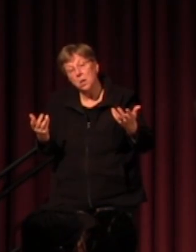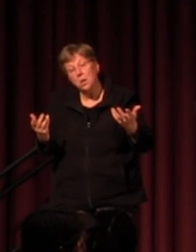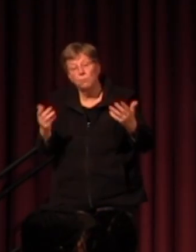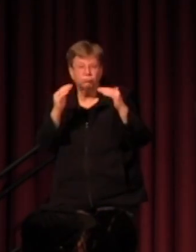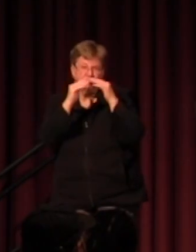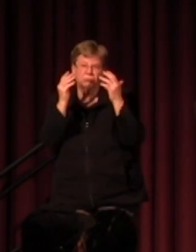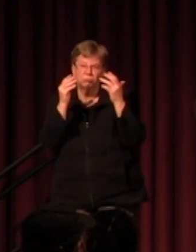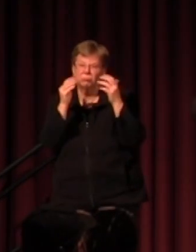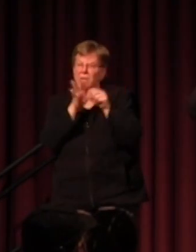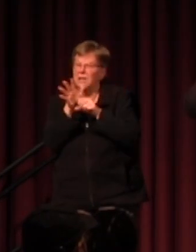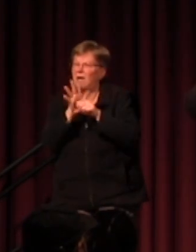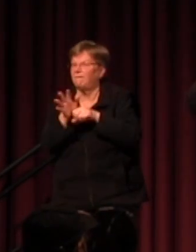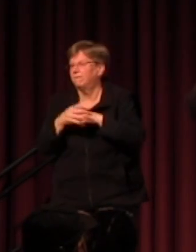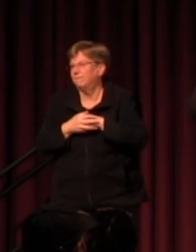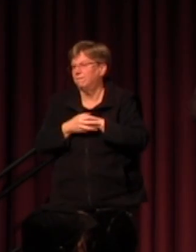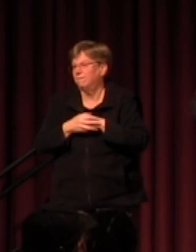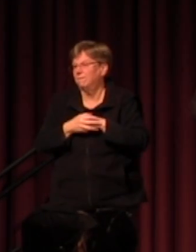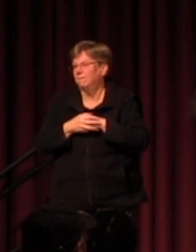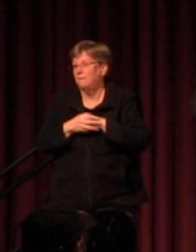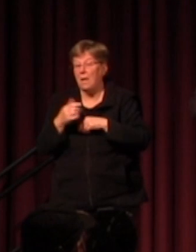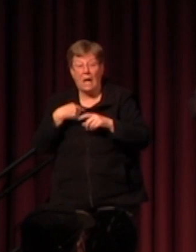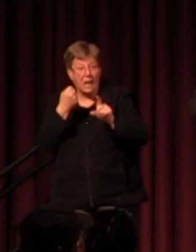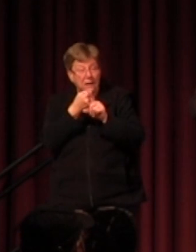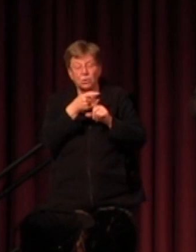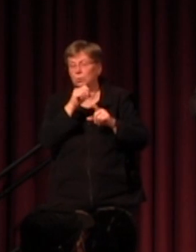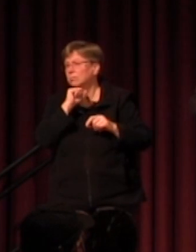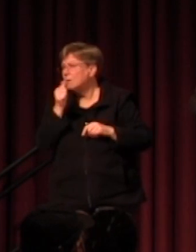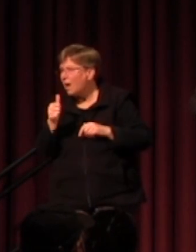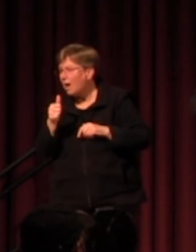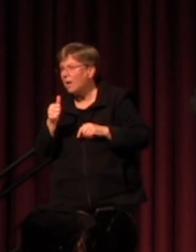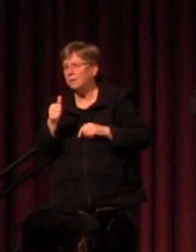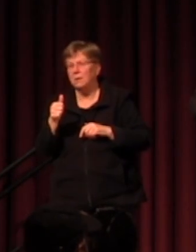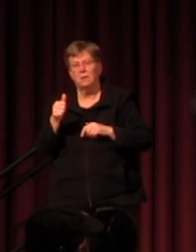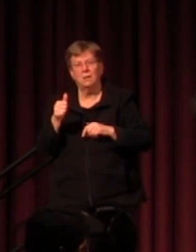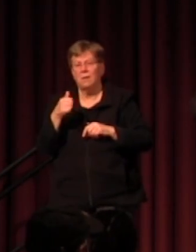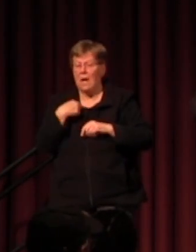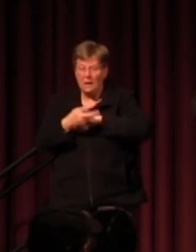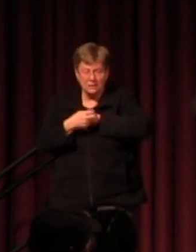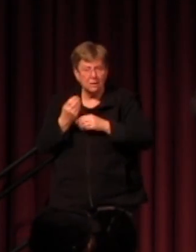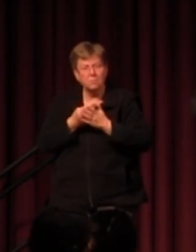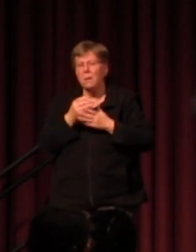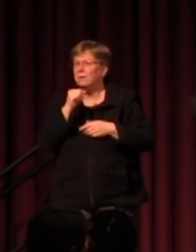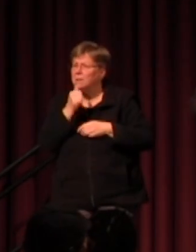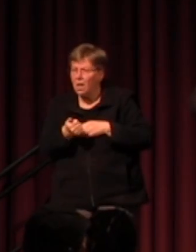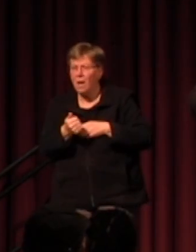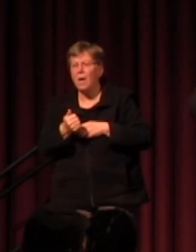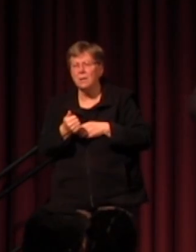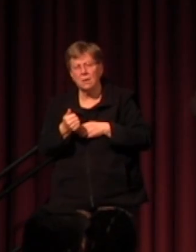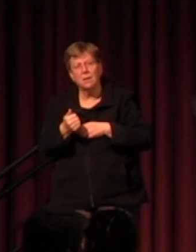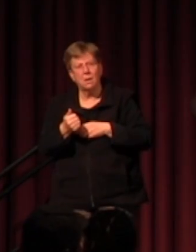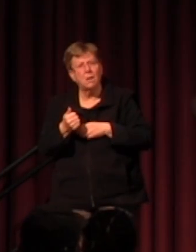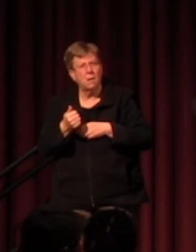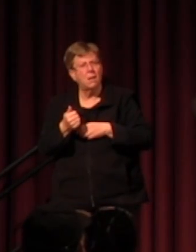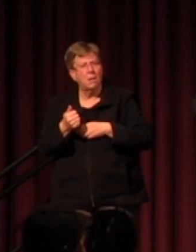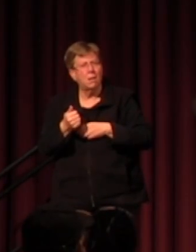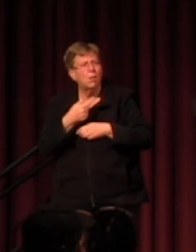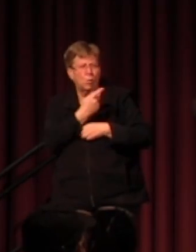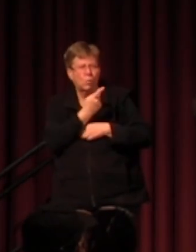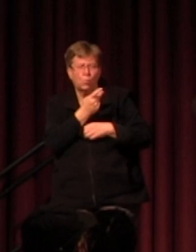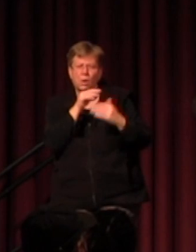it good. We're not doing those things that those people in those two generations ago were doing. We're even now,